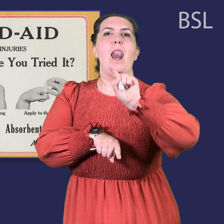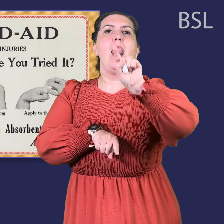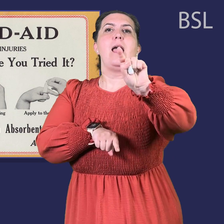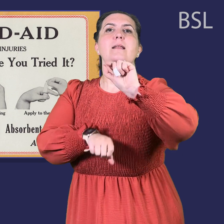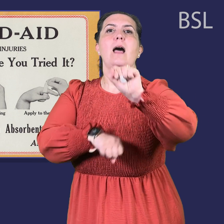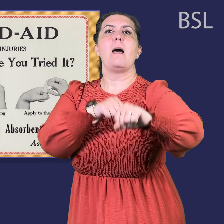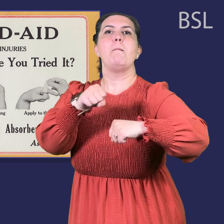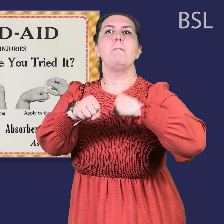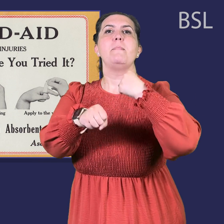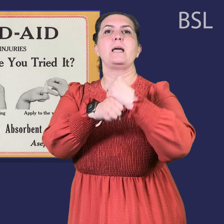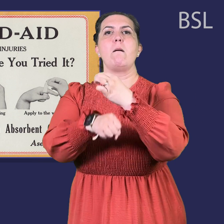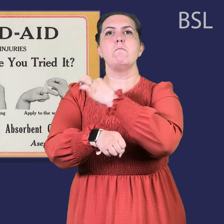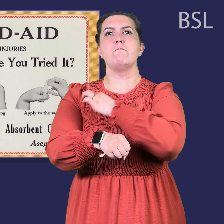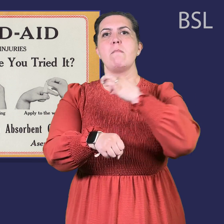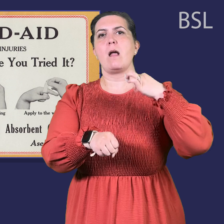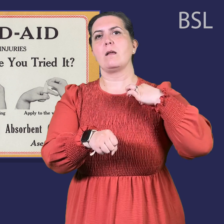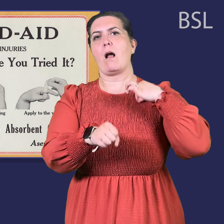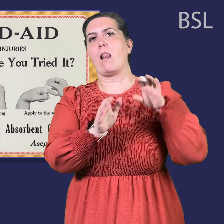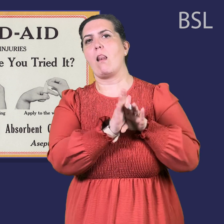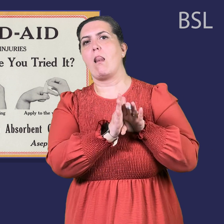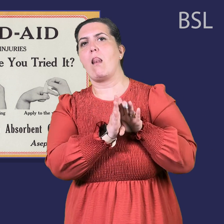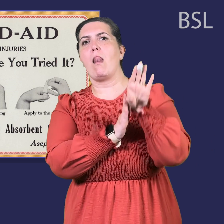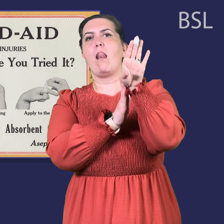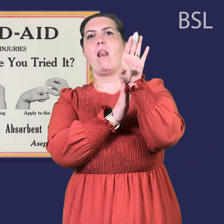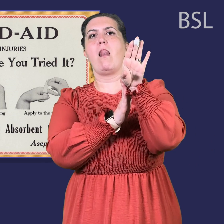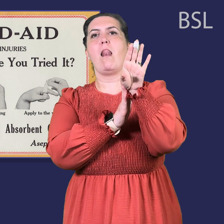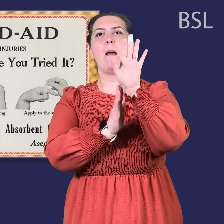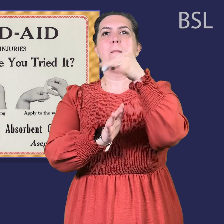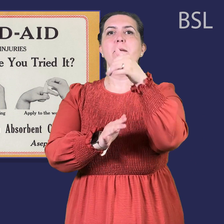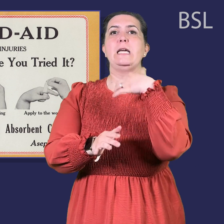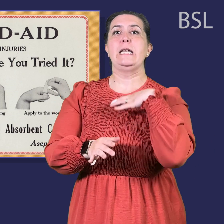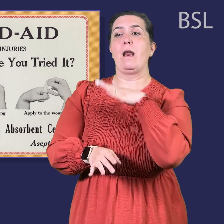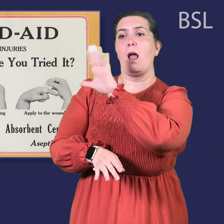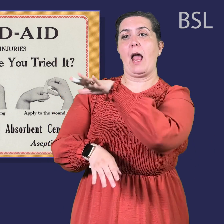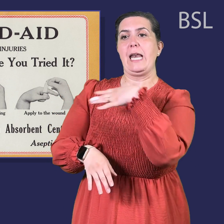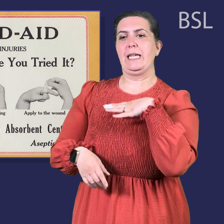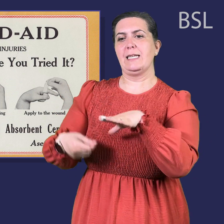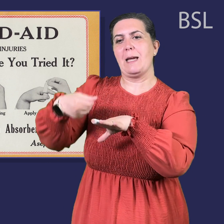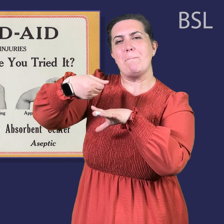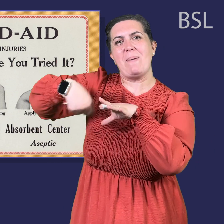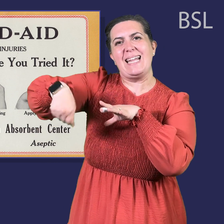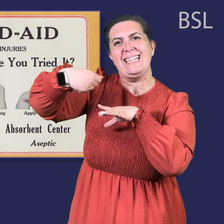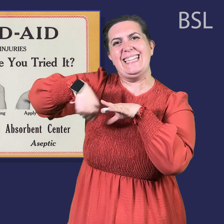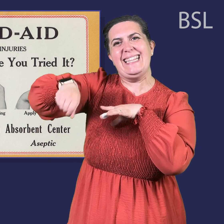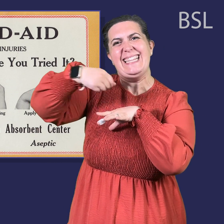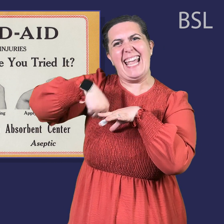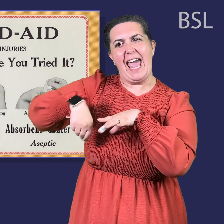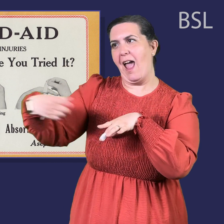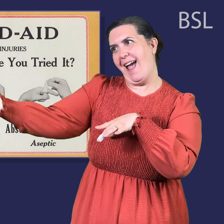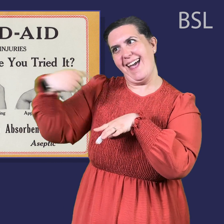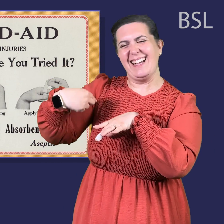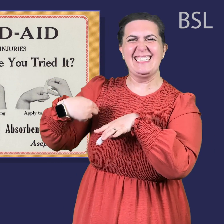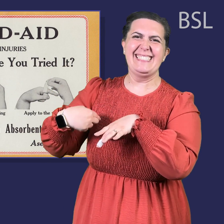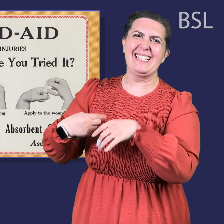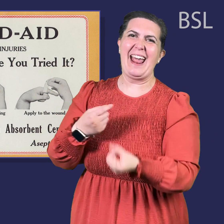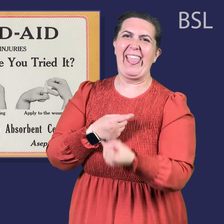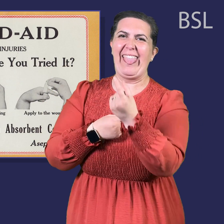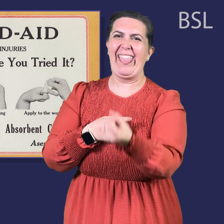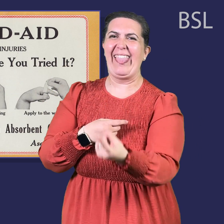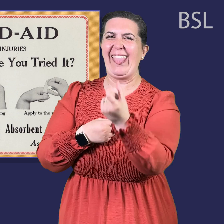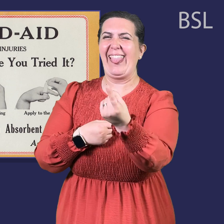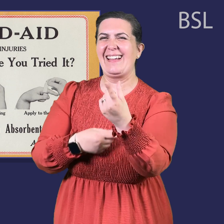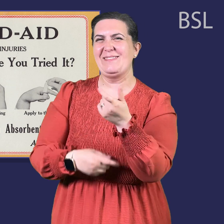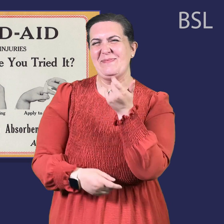was destined for a singular medical career, one that might call for use of those little